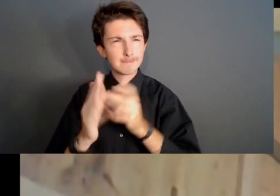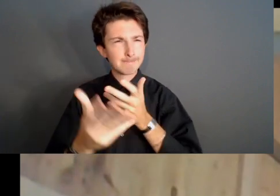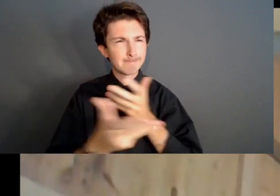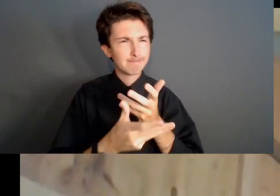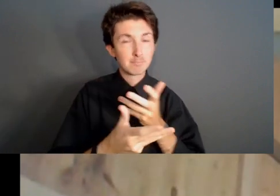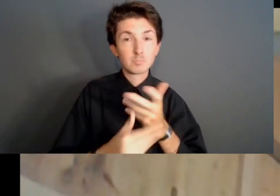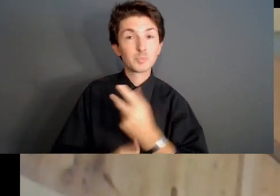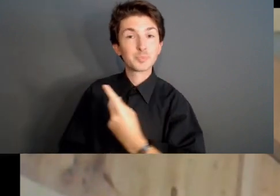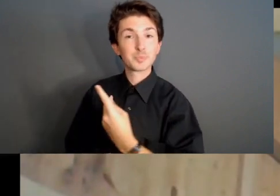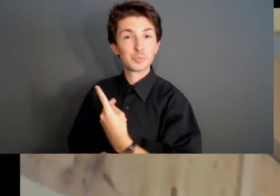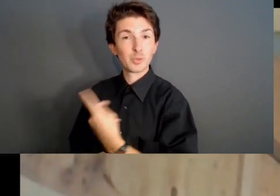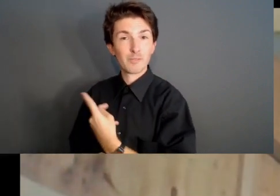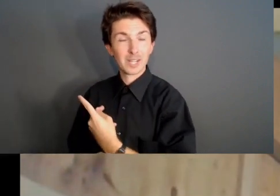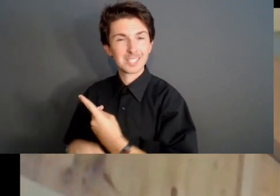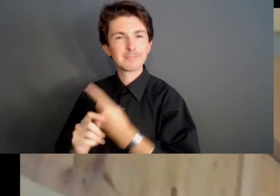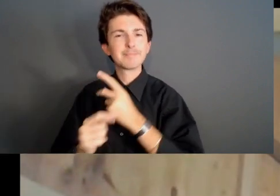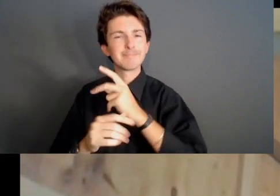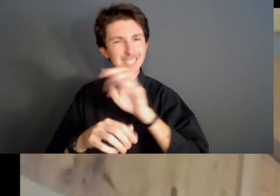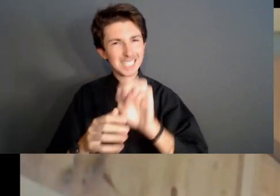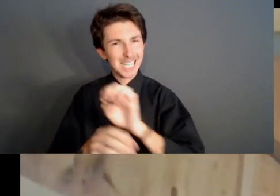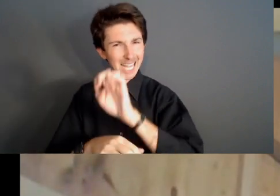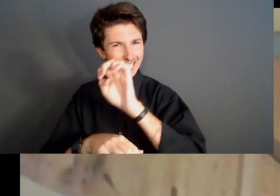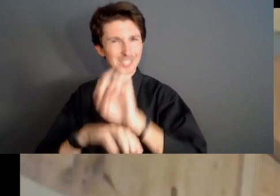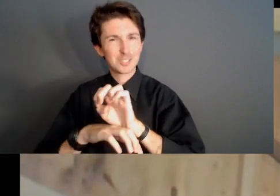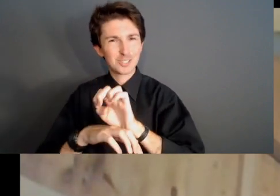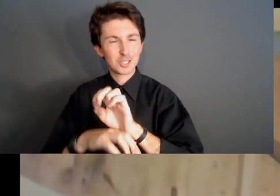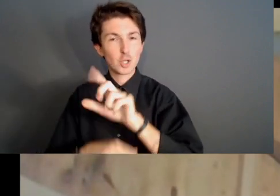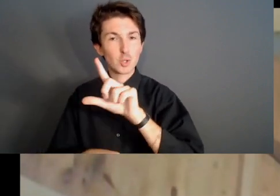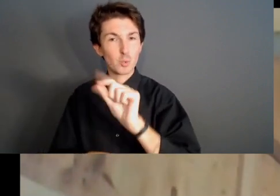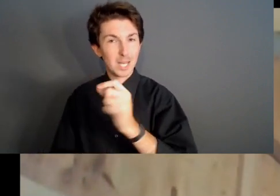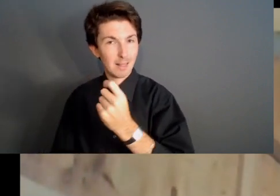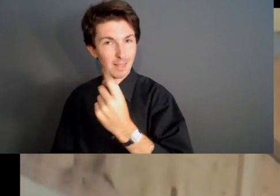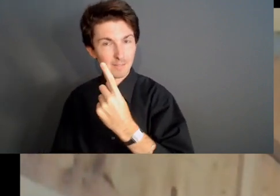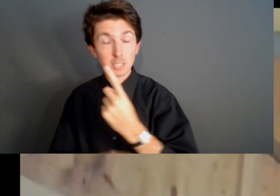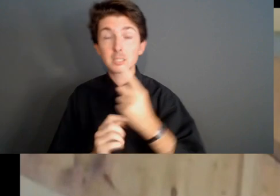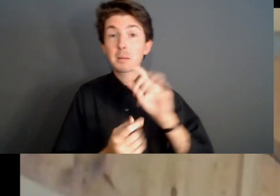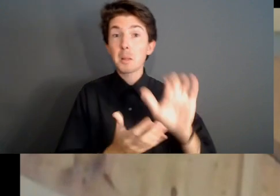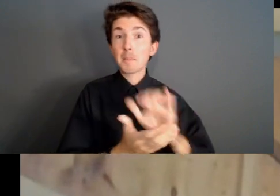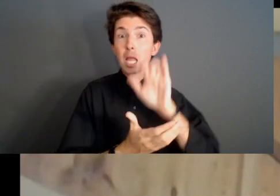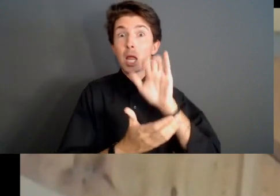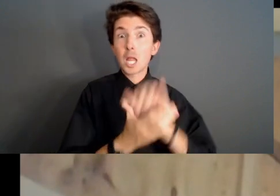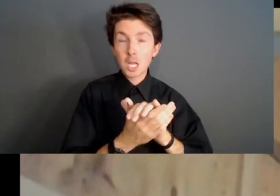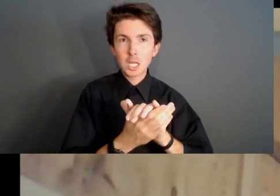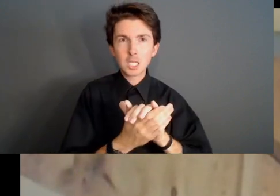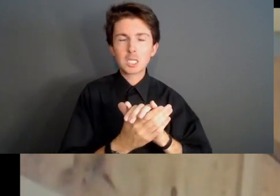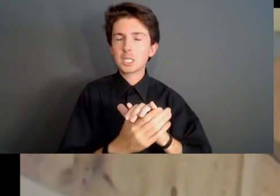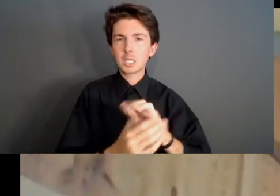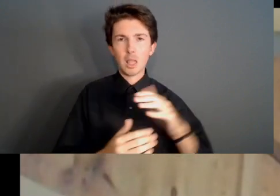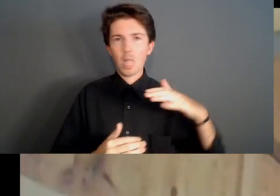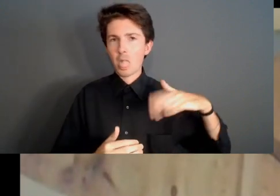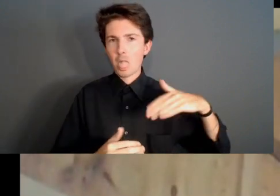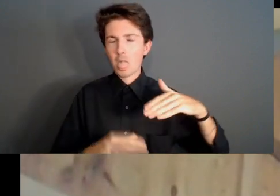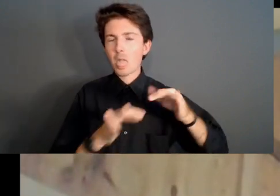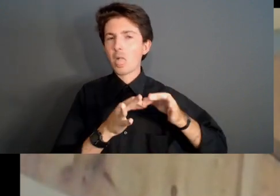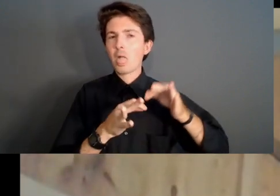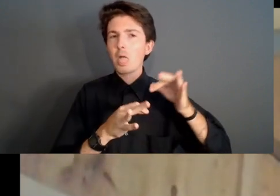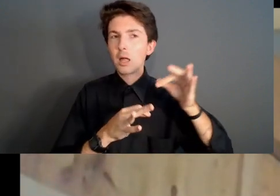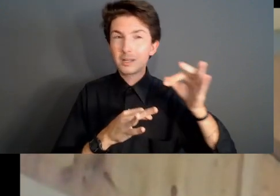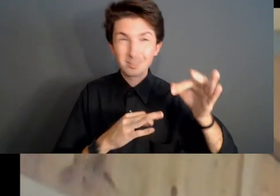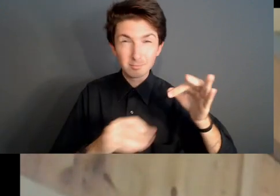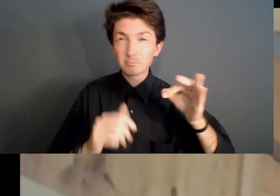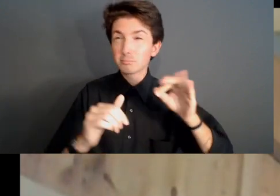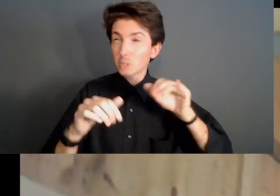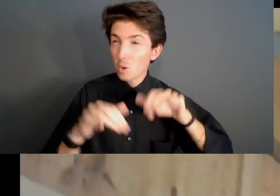got engaged in 2011, but we did not get married until marriage equality became the law in all 50